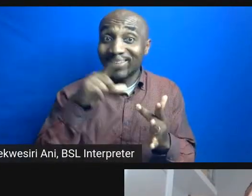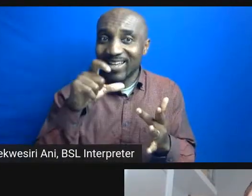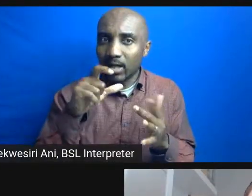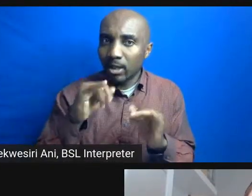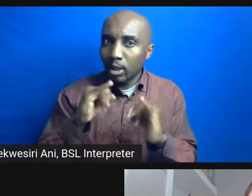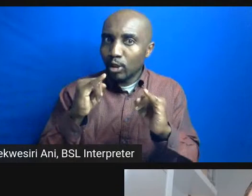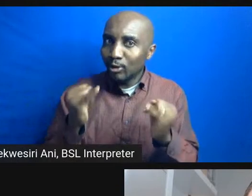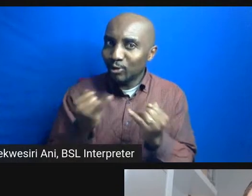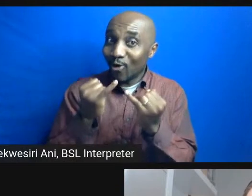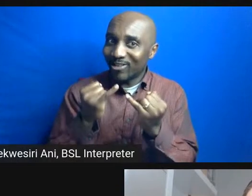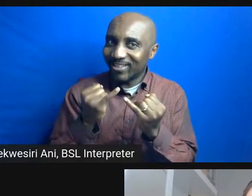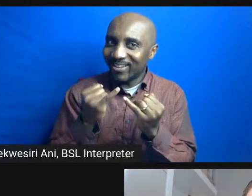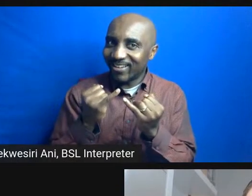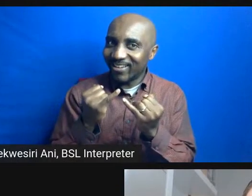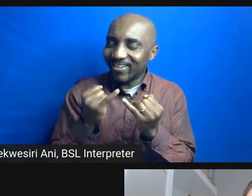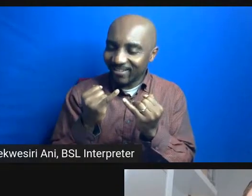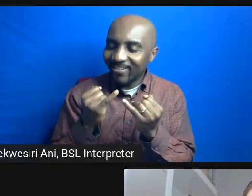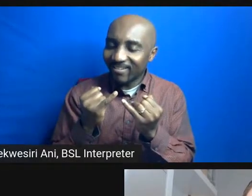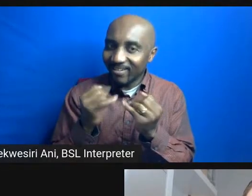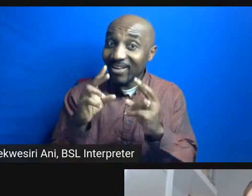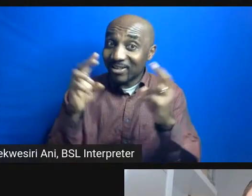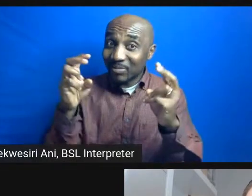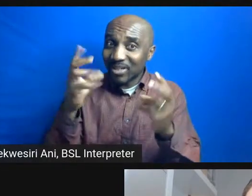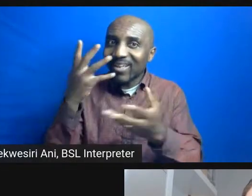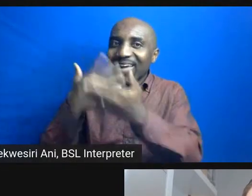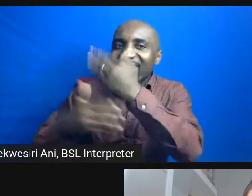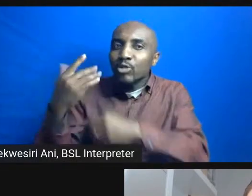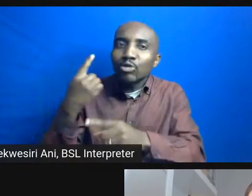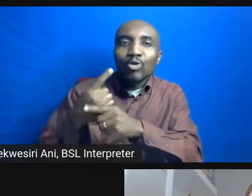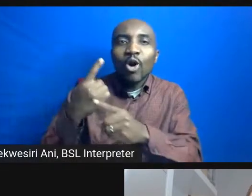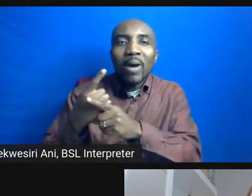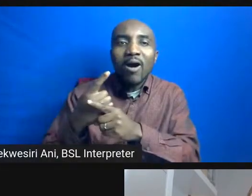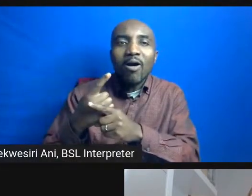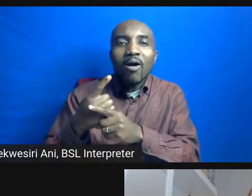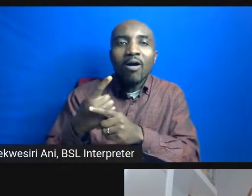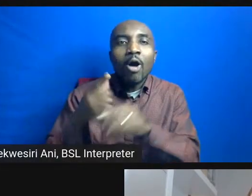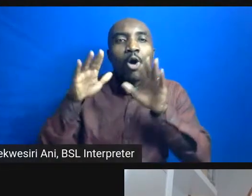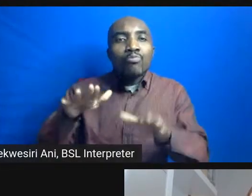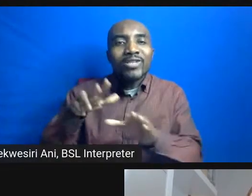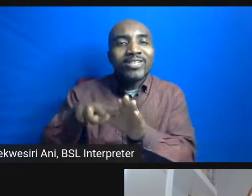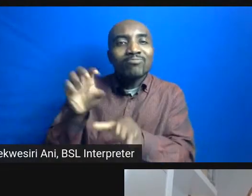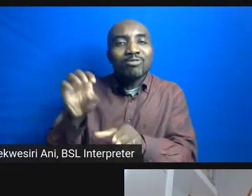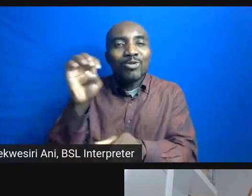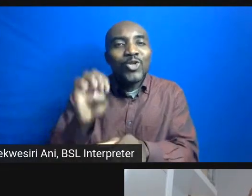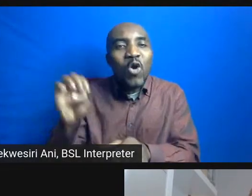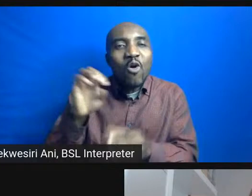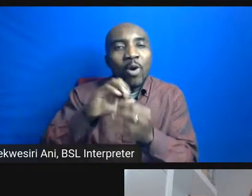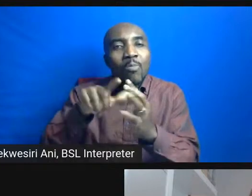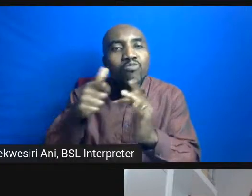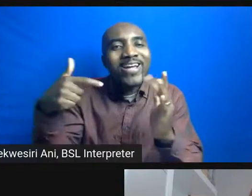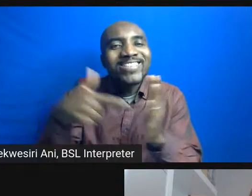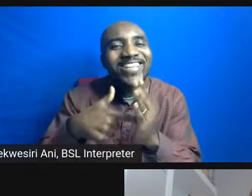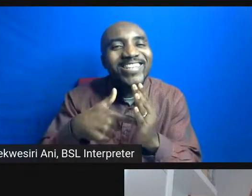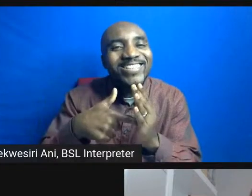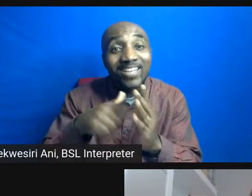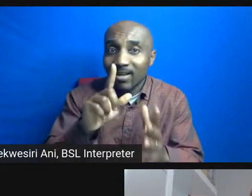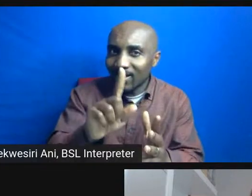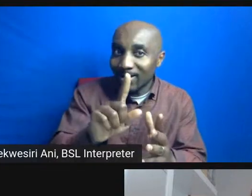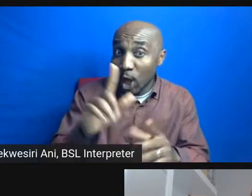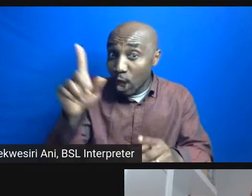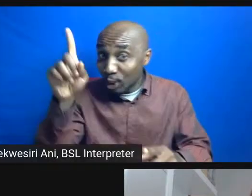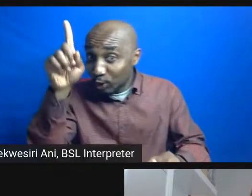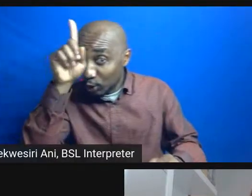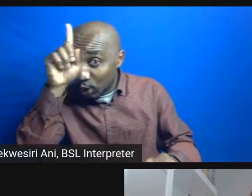subject, when the history books are written about Brexit, for example, I'm sure when you read the German account or the French